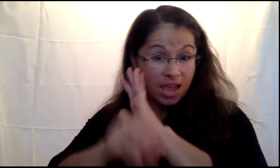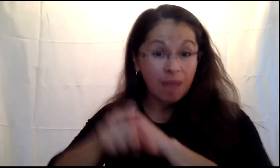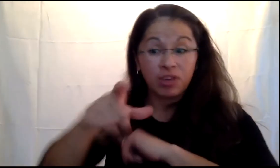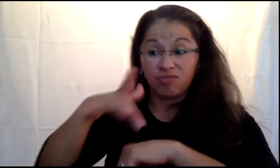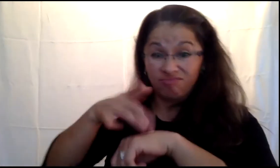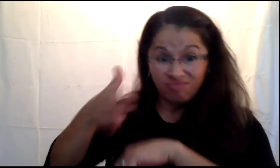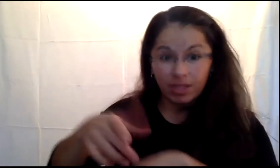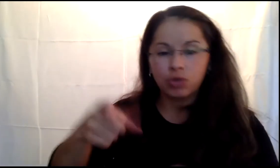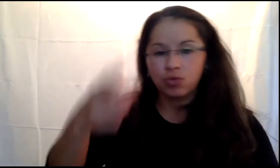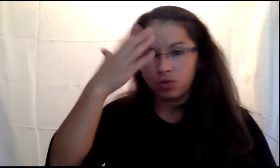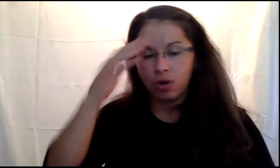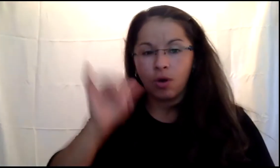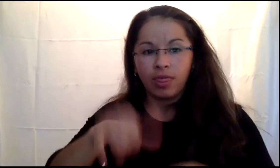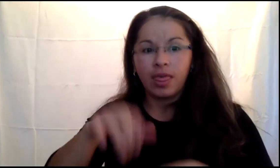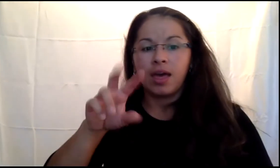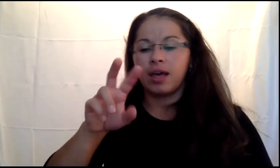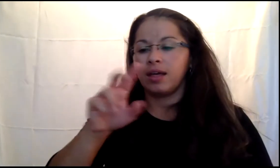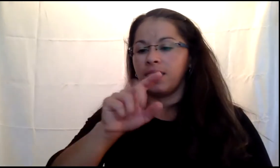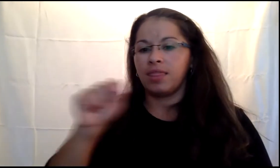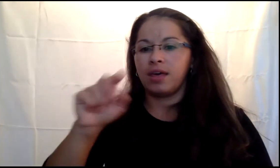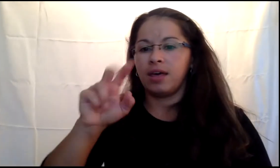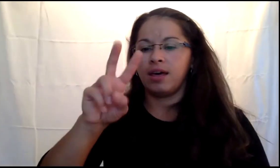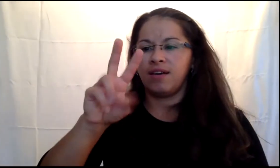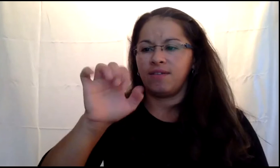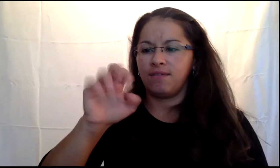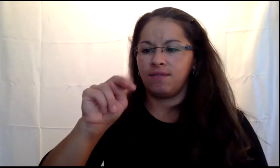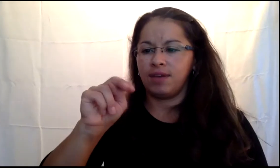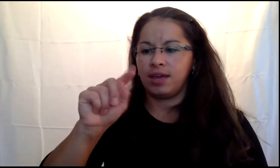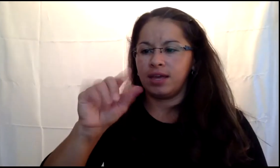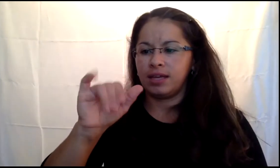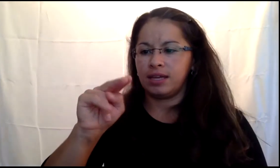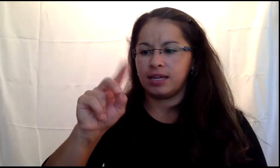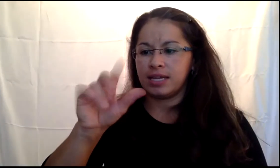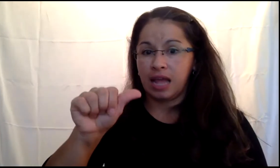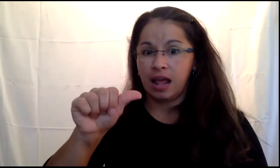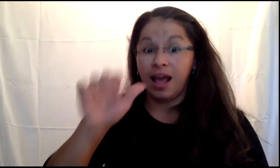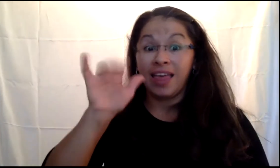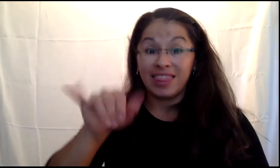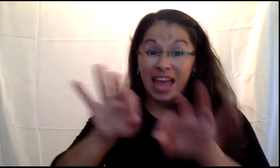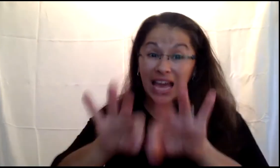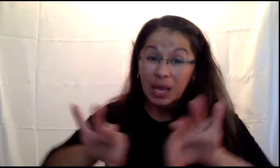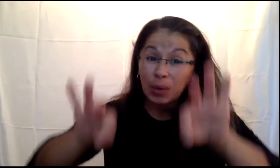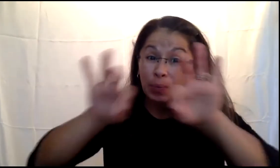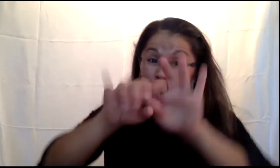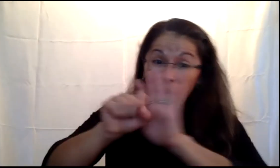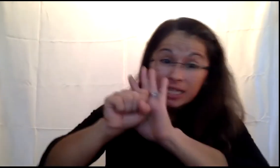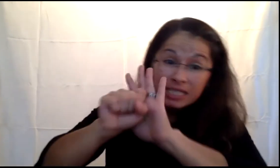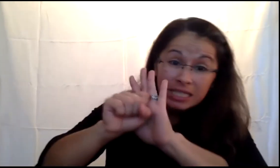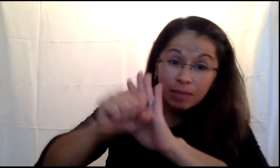is an important symbol of the Miami community and Miami culture, of not only a place to get